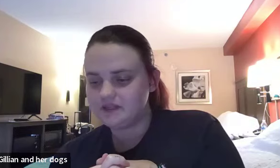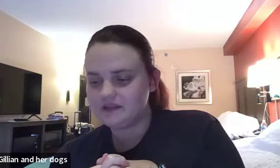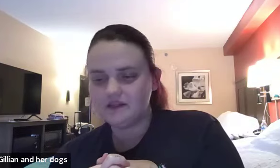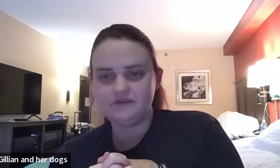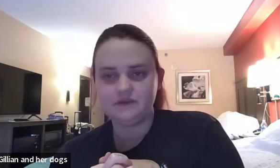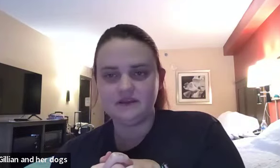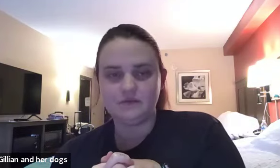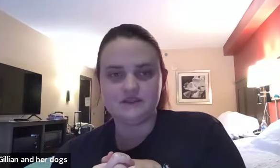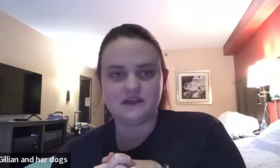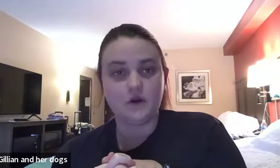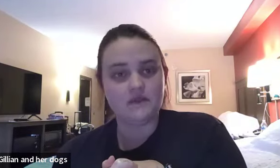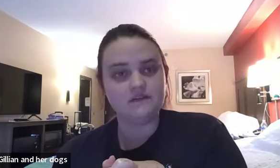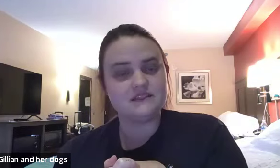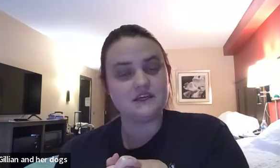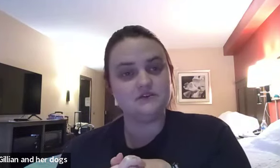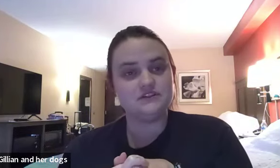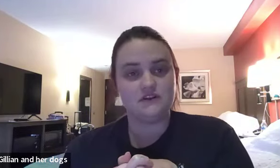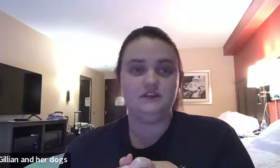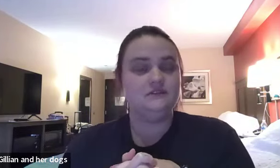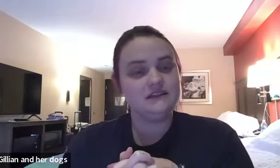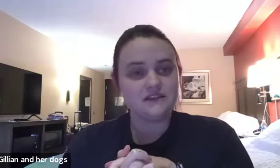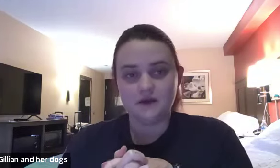It can even be ones that are on the list that you just saw that you'd like to know. Like